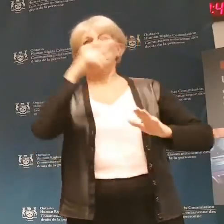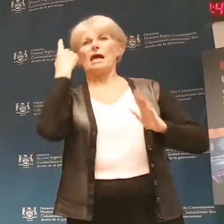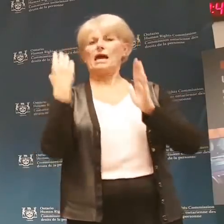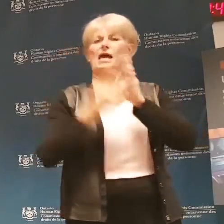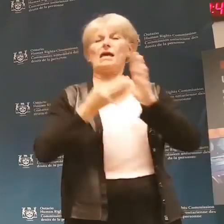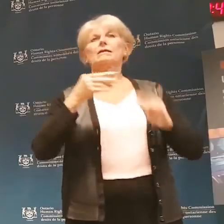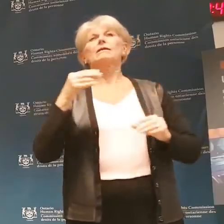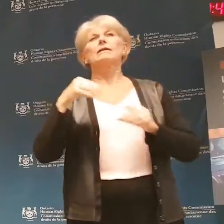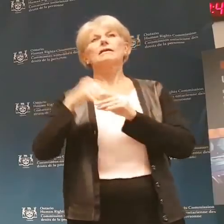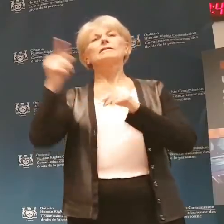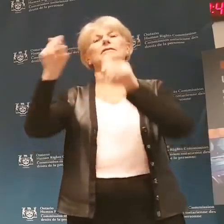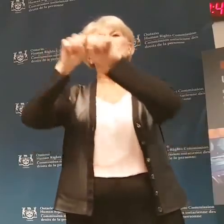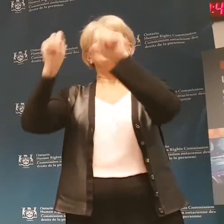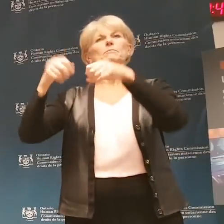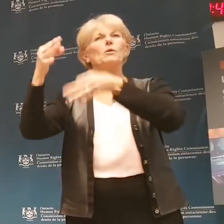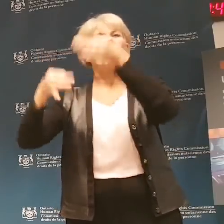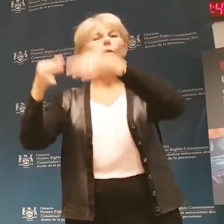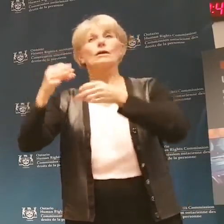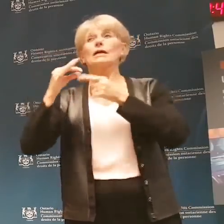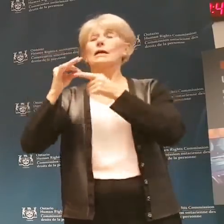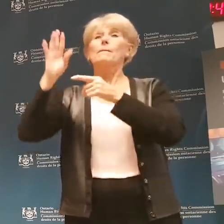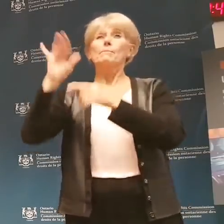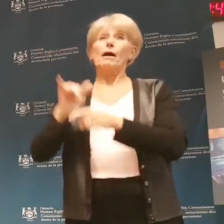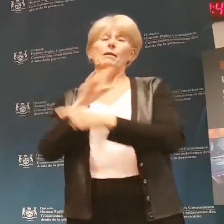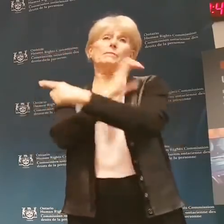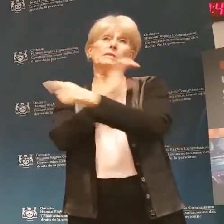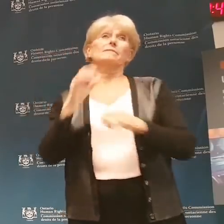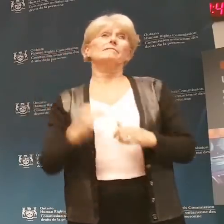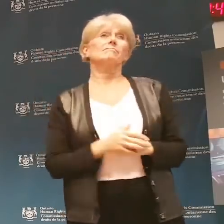the criminal justice system led by the police.